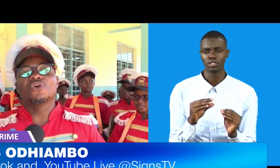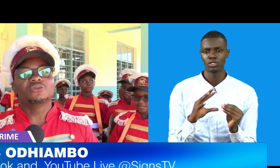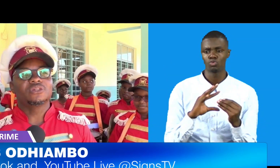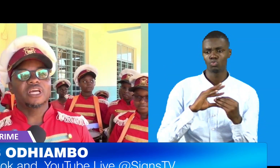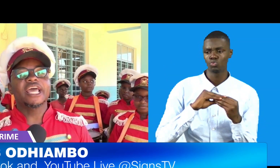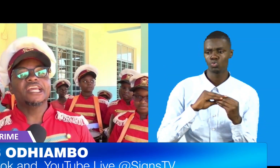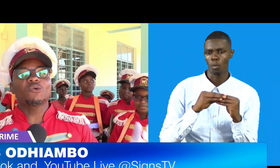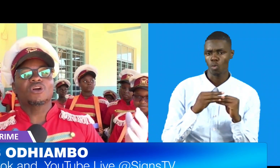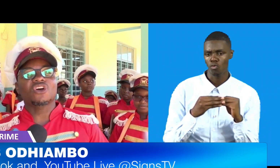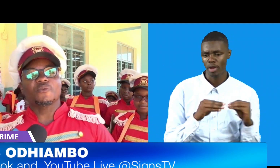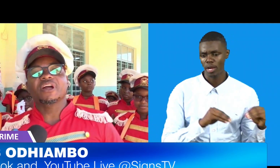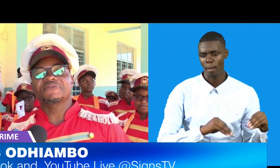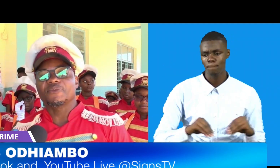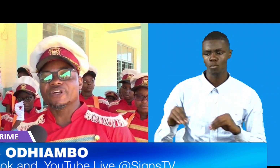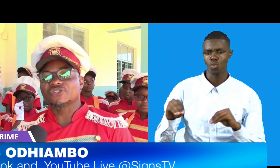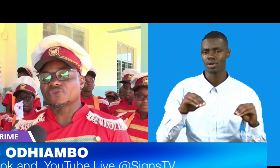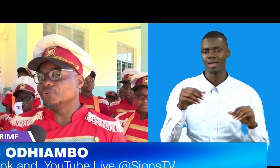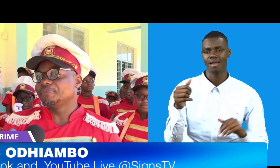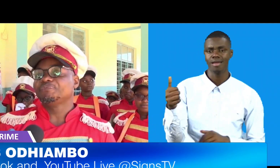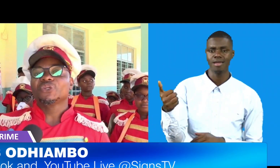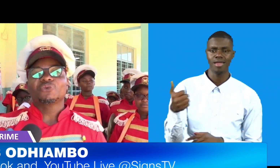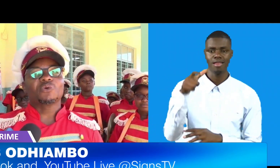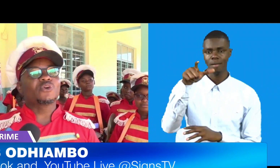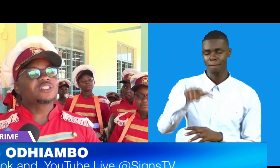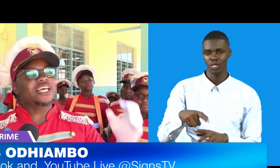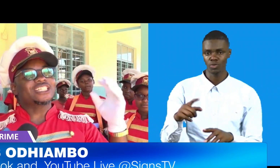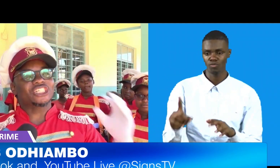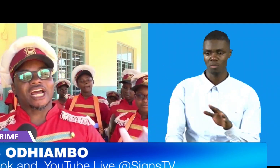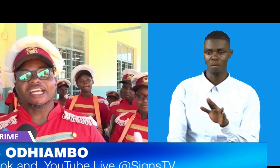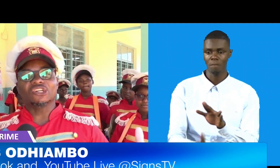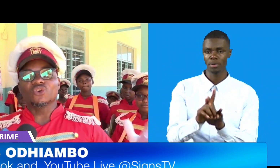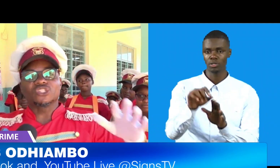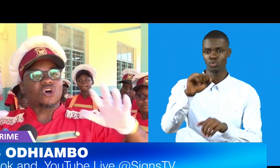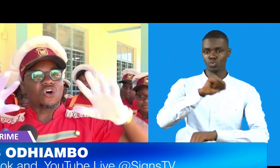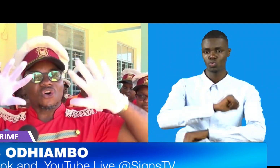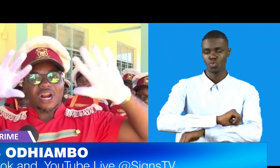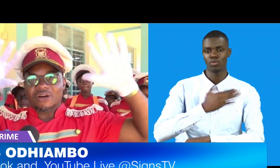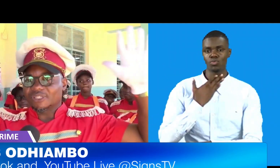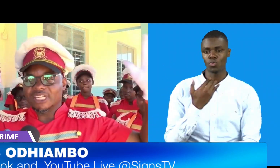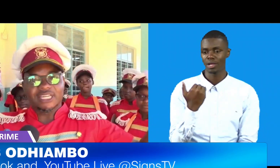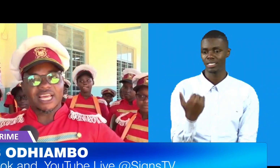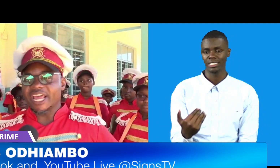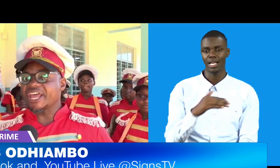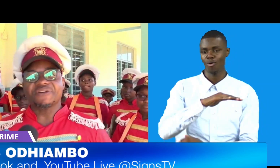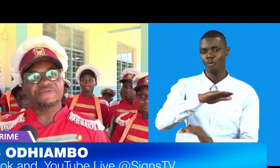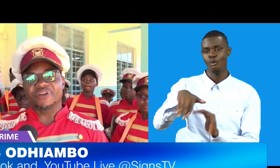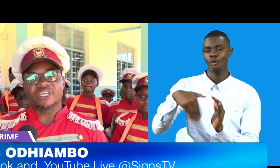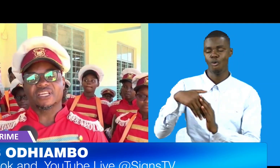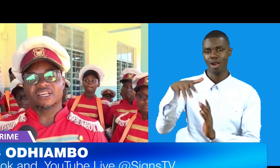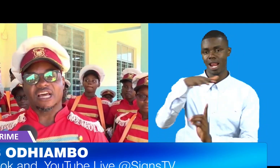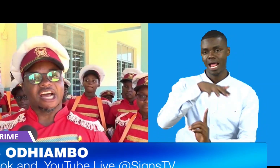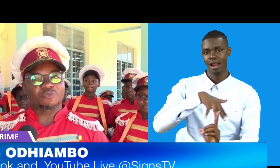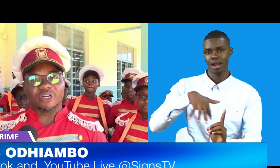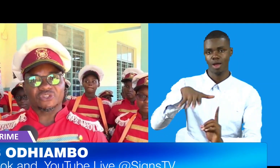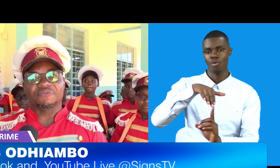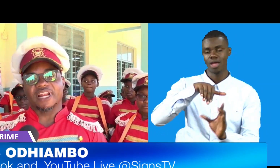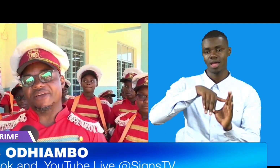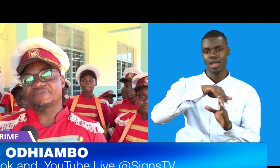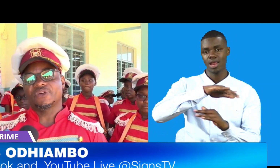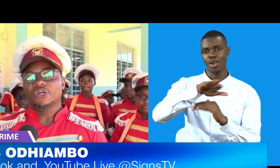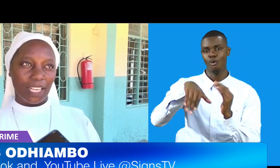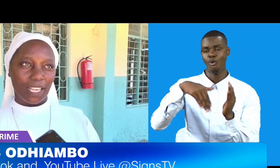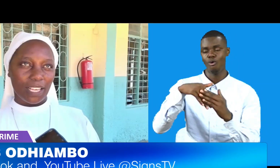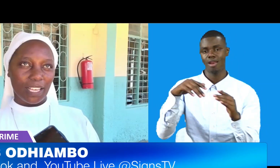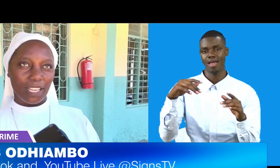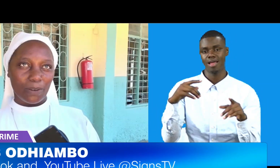want to mold. Anyone coming out from our school, we want a child who is all round in every aspect of